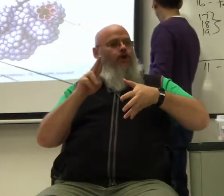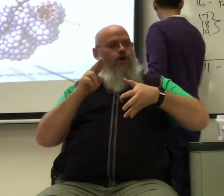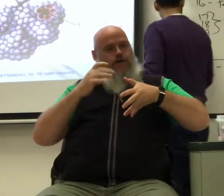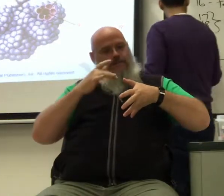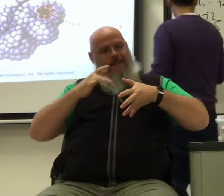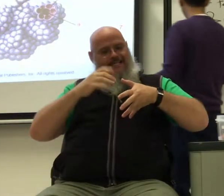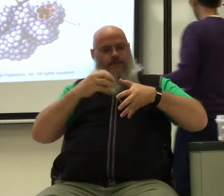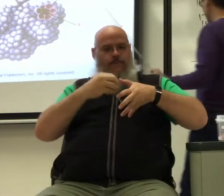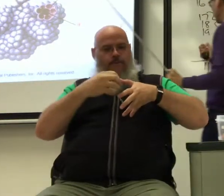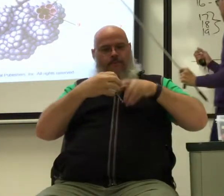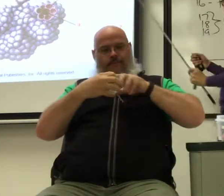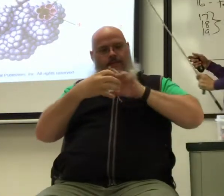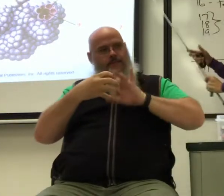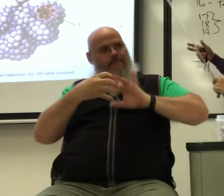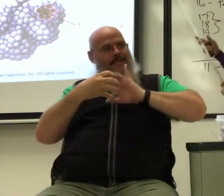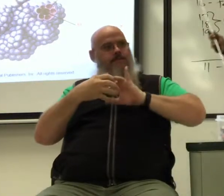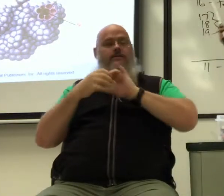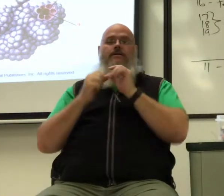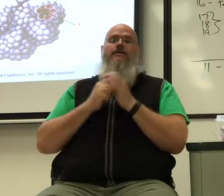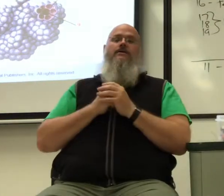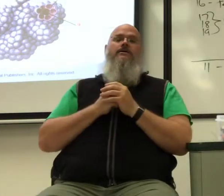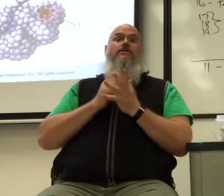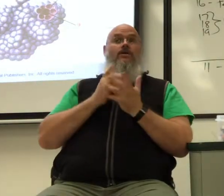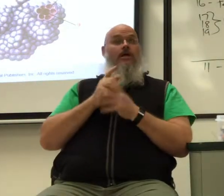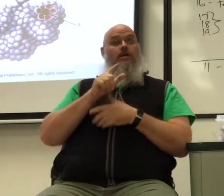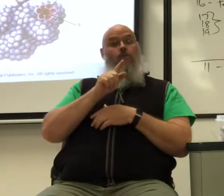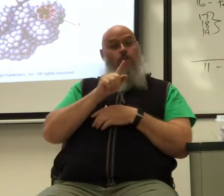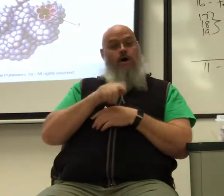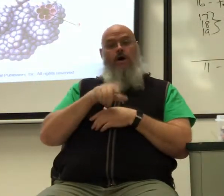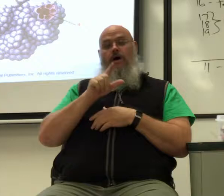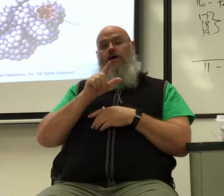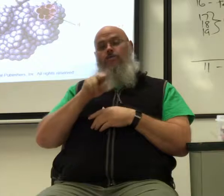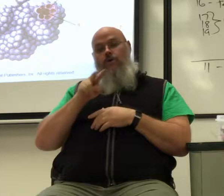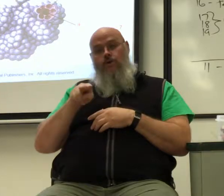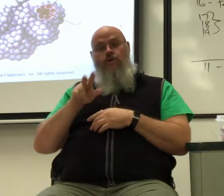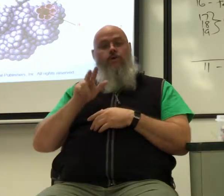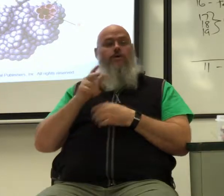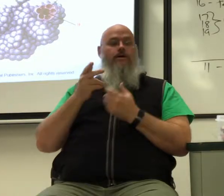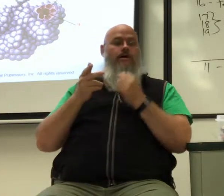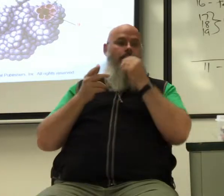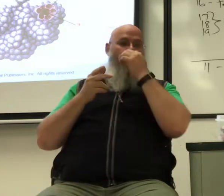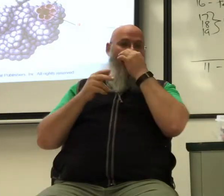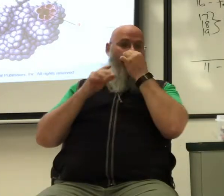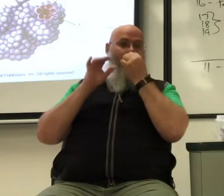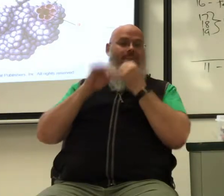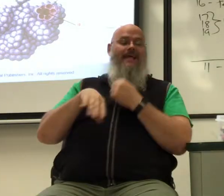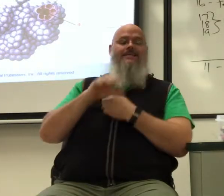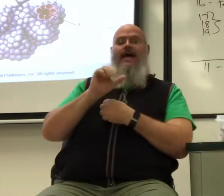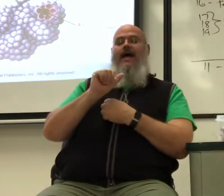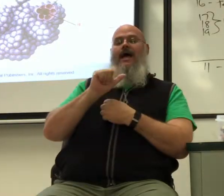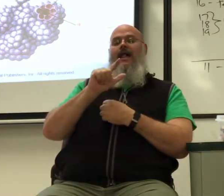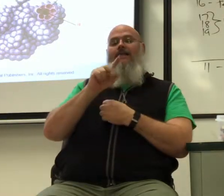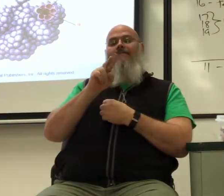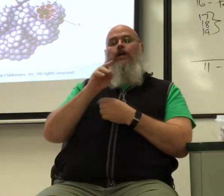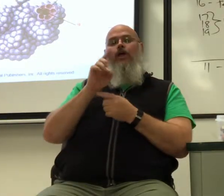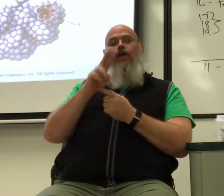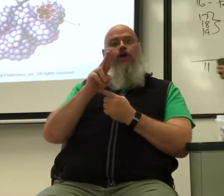when you get past level 19, you go 20, 21, 22. Those are the alveolar ducts.